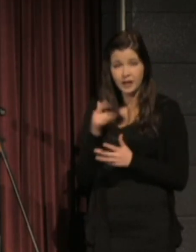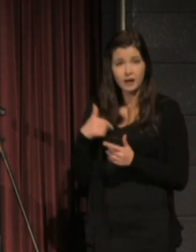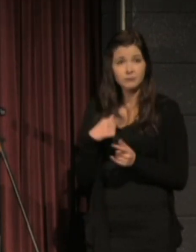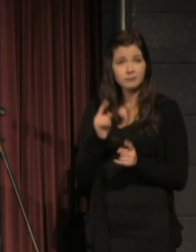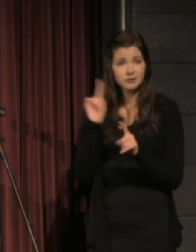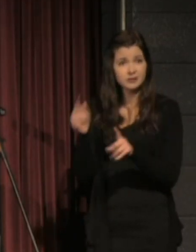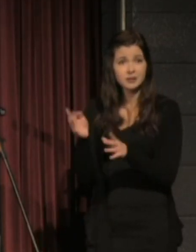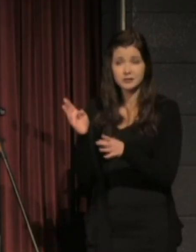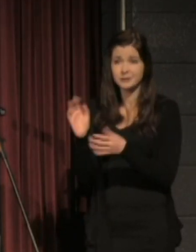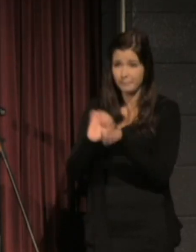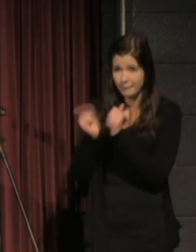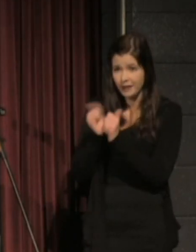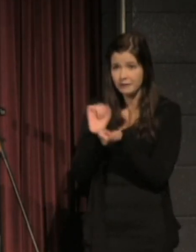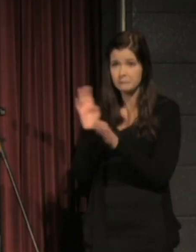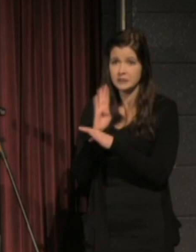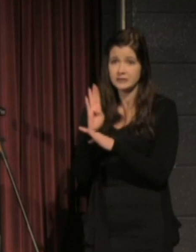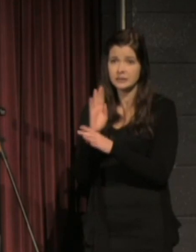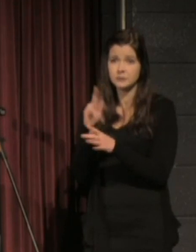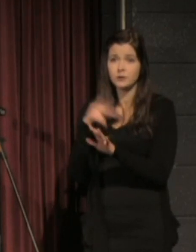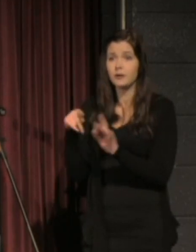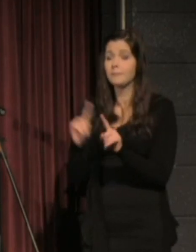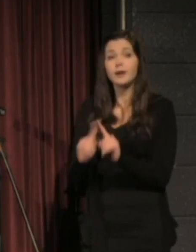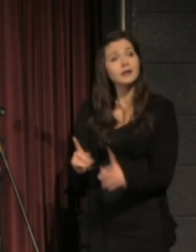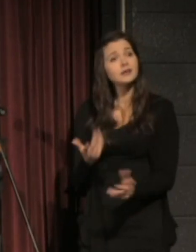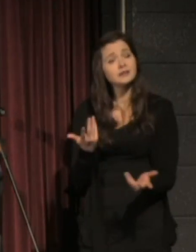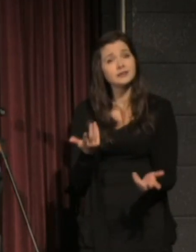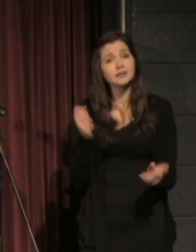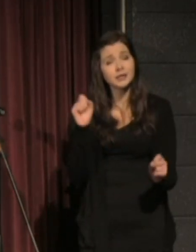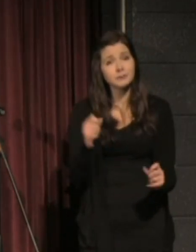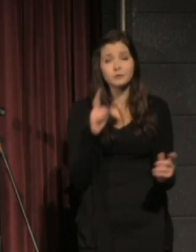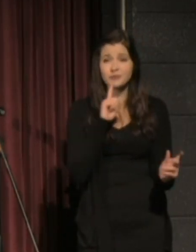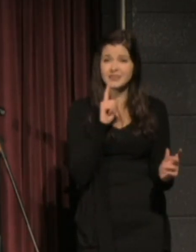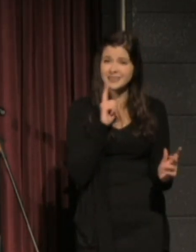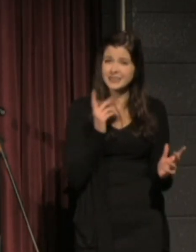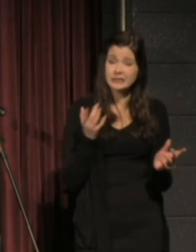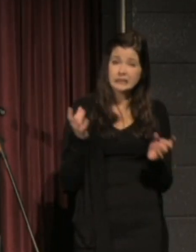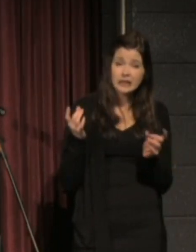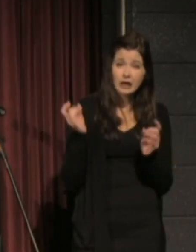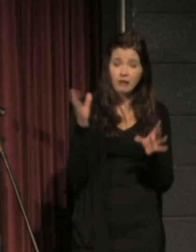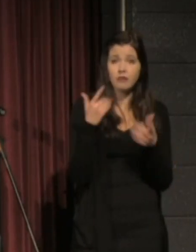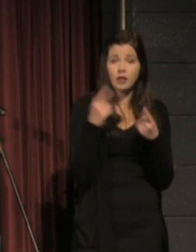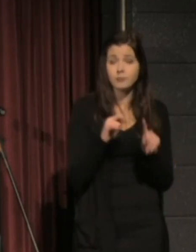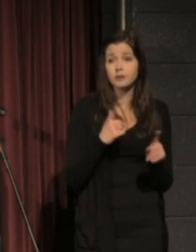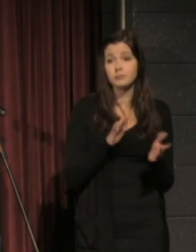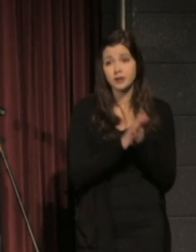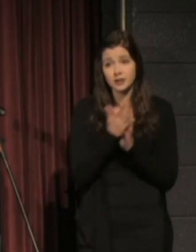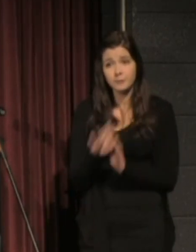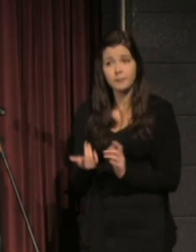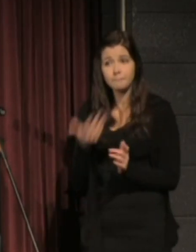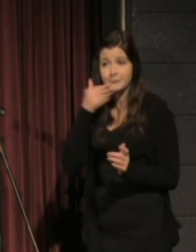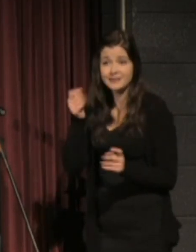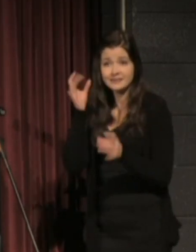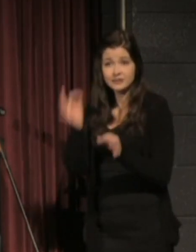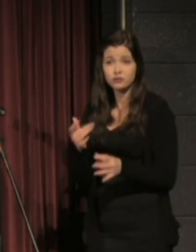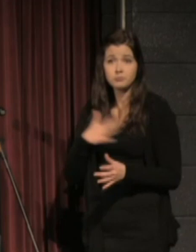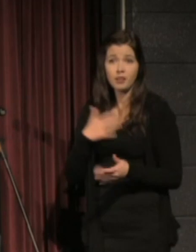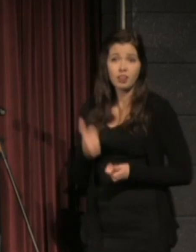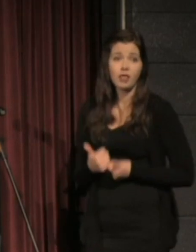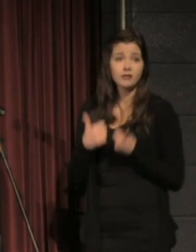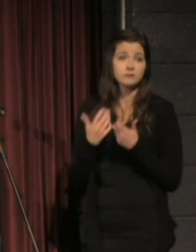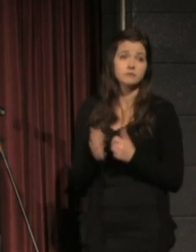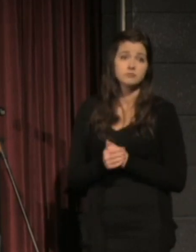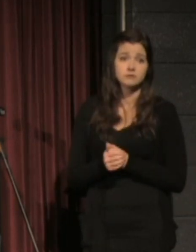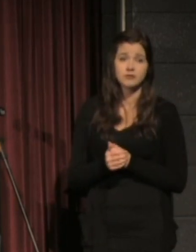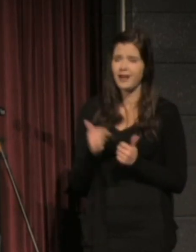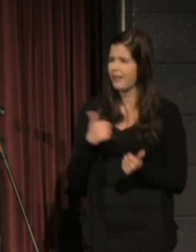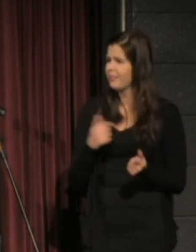competitive business program. But what could have been a huge disaster turned into one of the best decisions in my life.